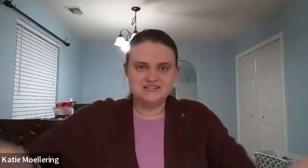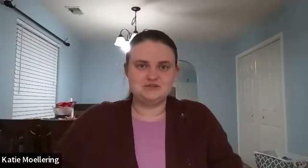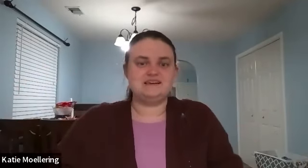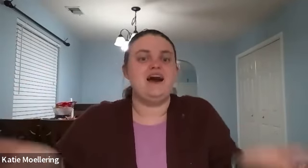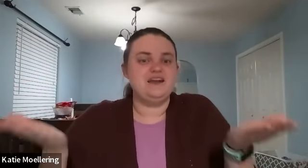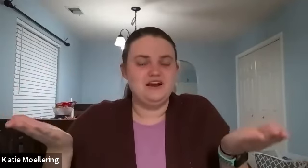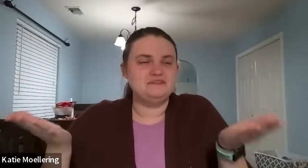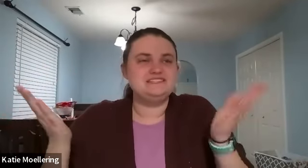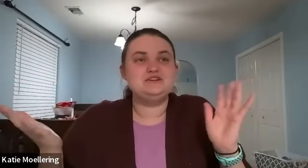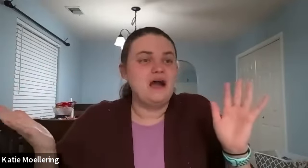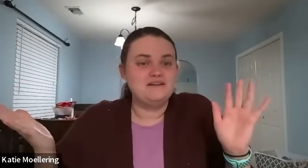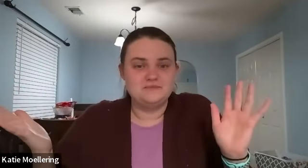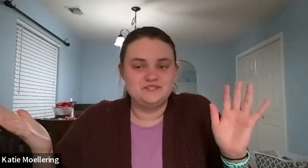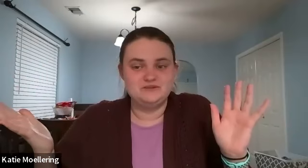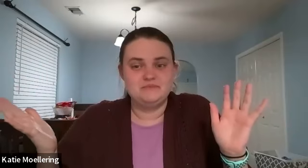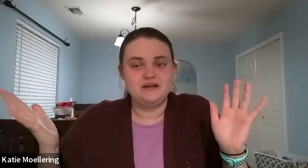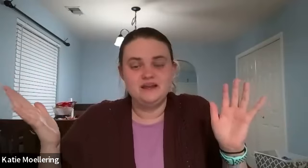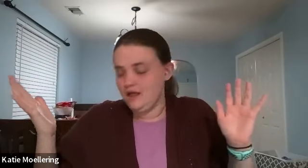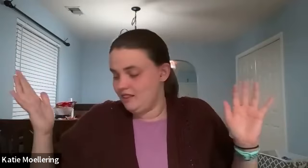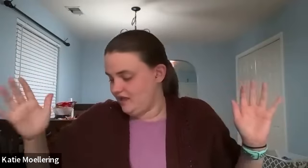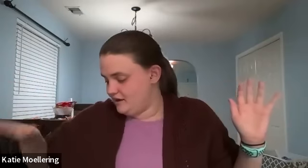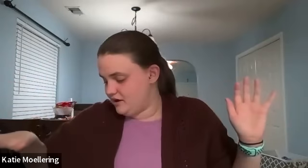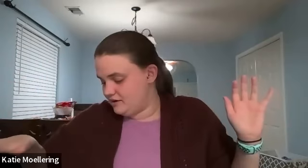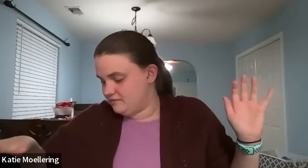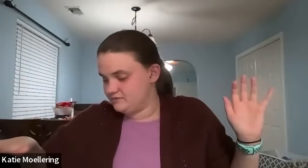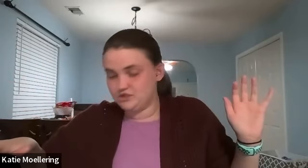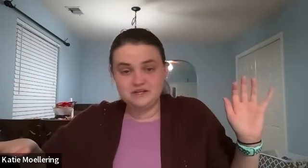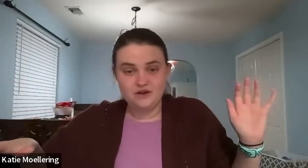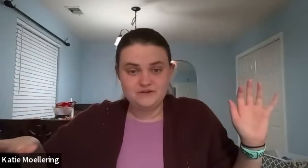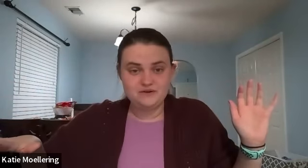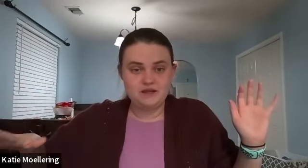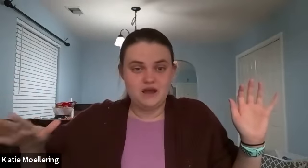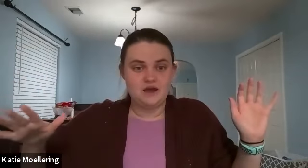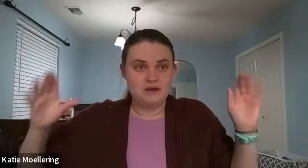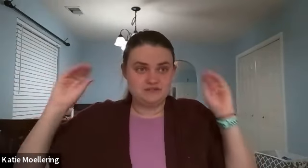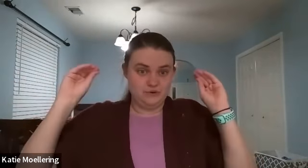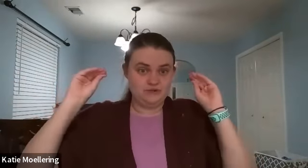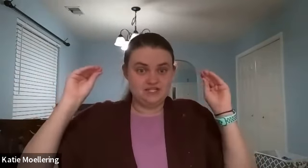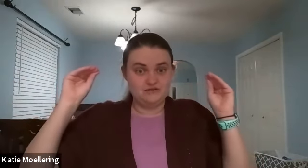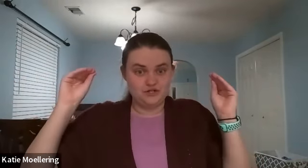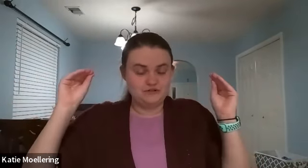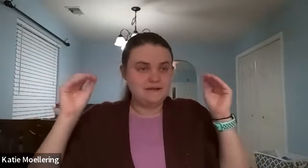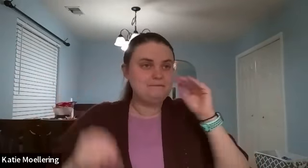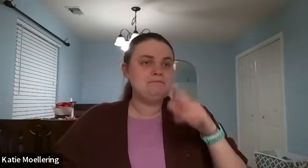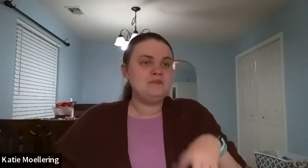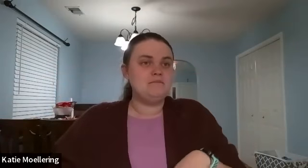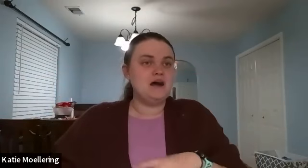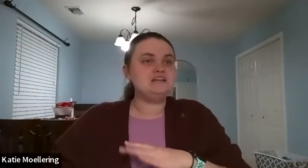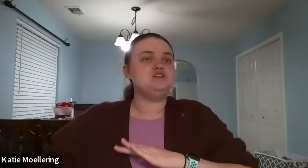So it's higher up. It's too high for him to do it. But like during COVID, when we were teaching virtually, my